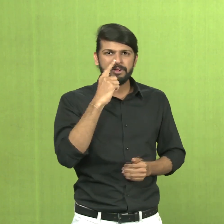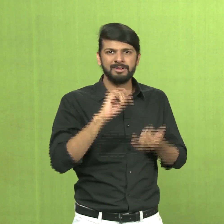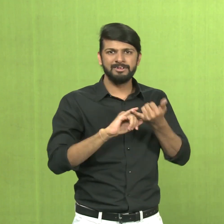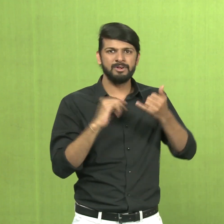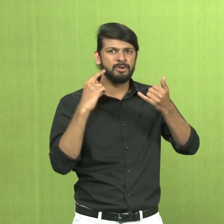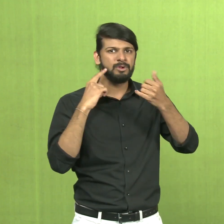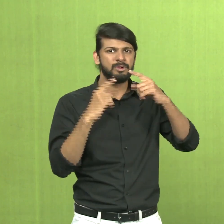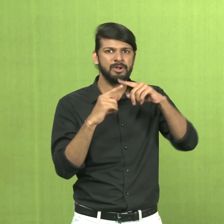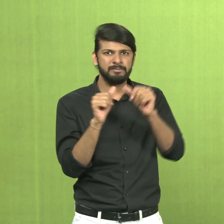Then in the middle is Sita.